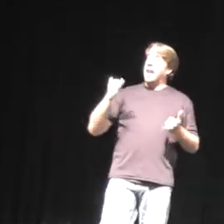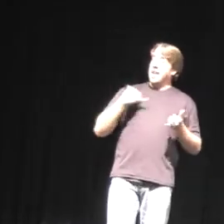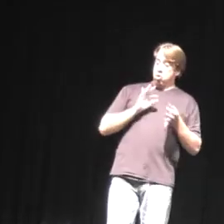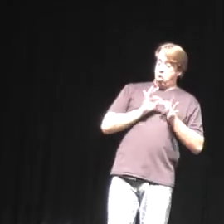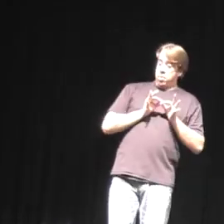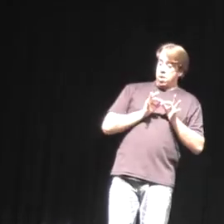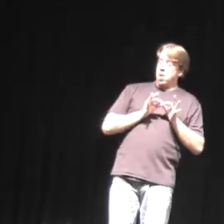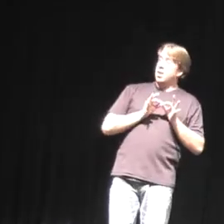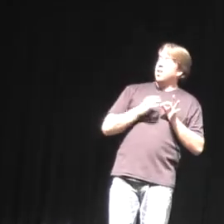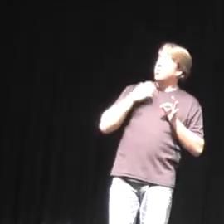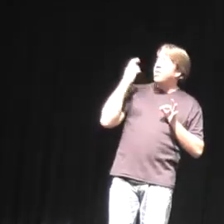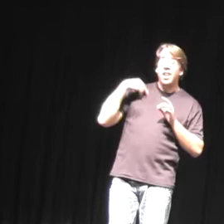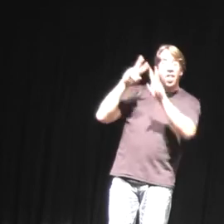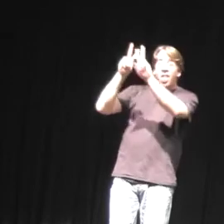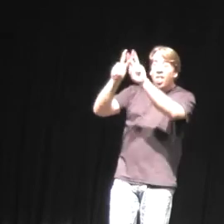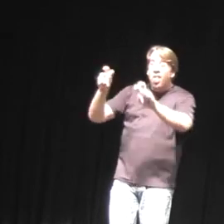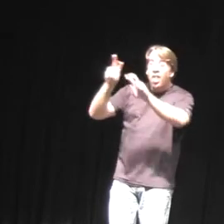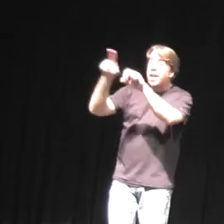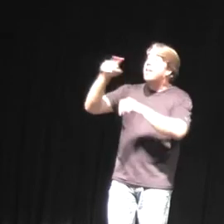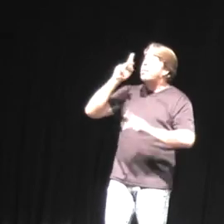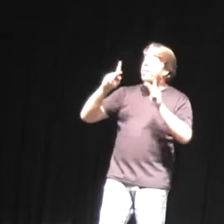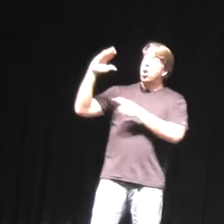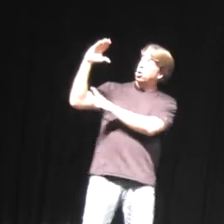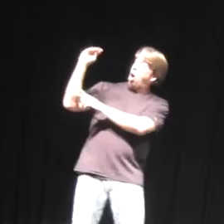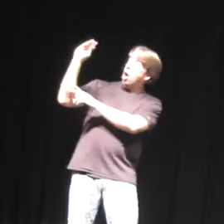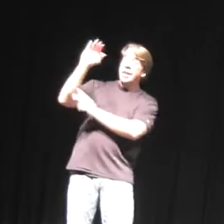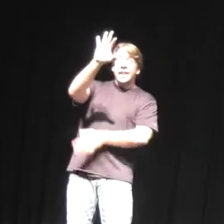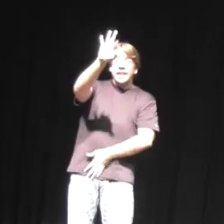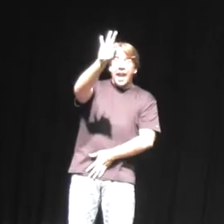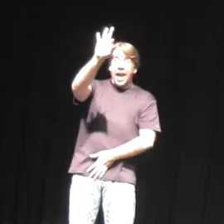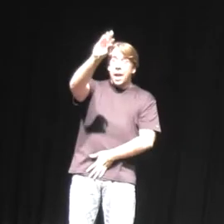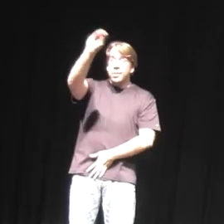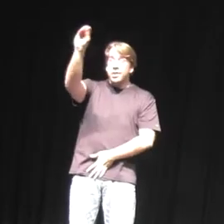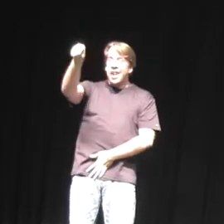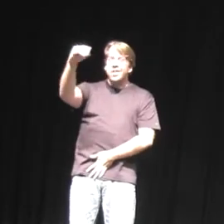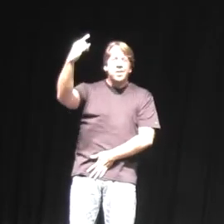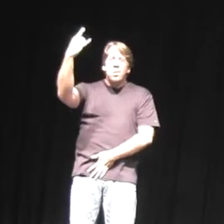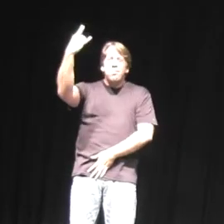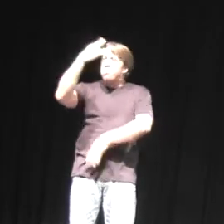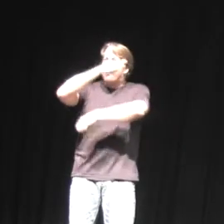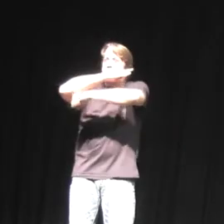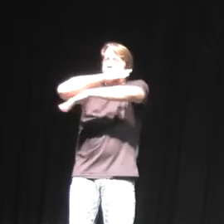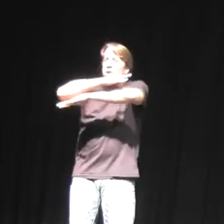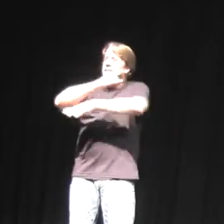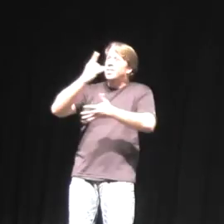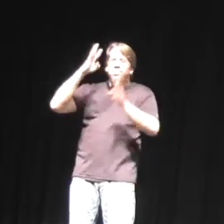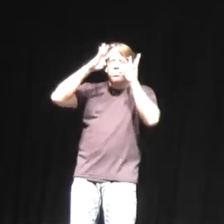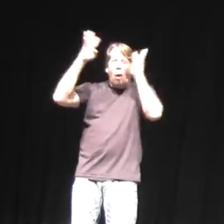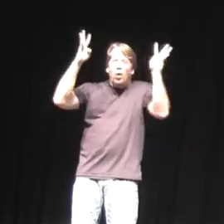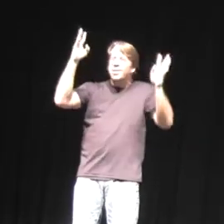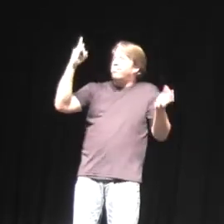that 99.9% of what hearing people say is bullshit. Like there is